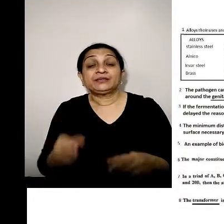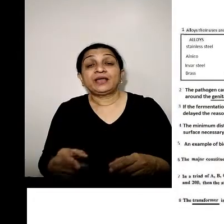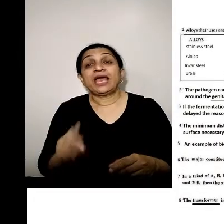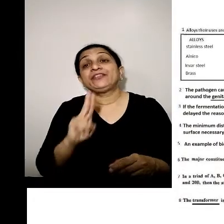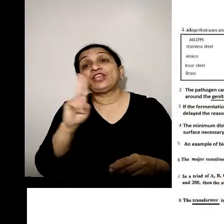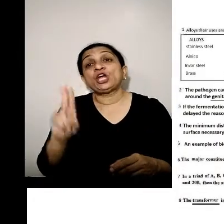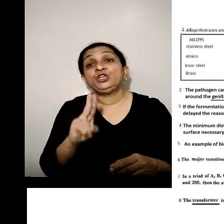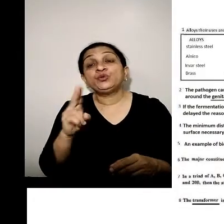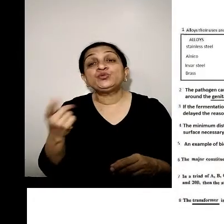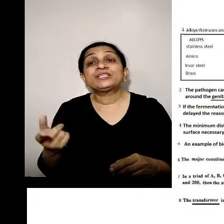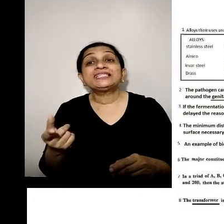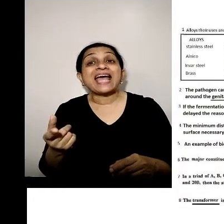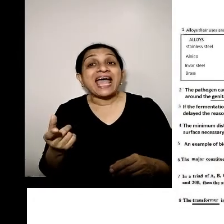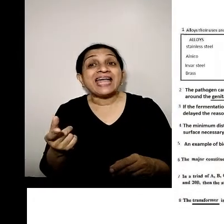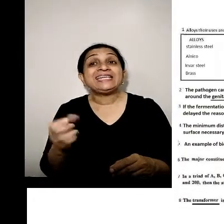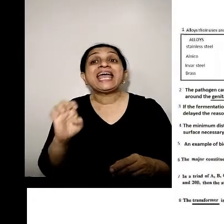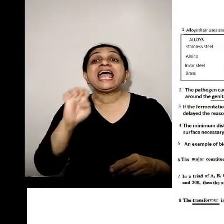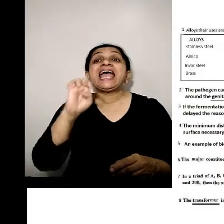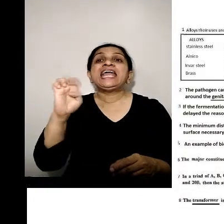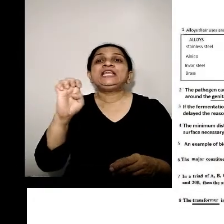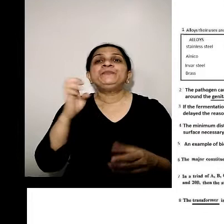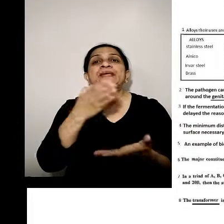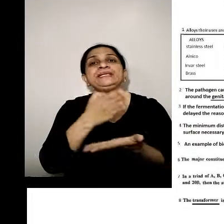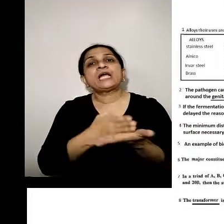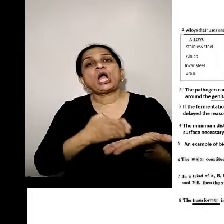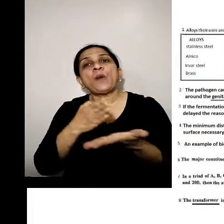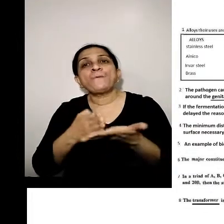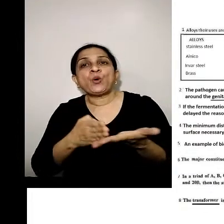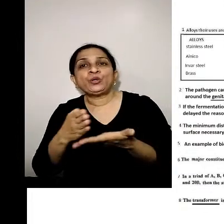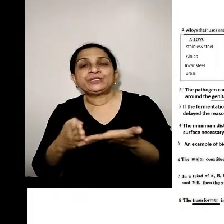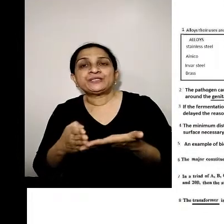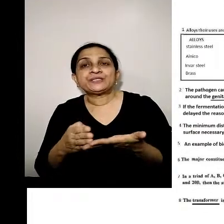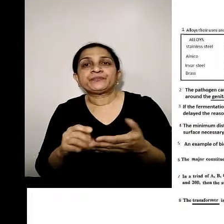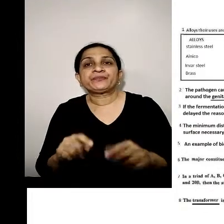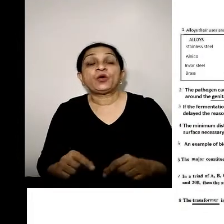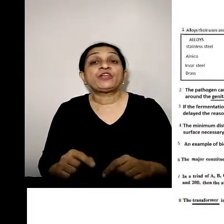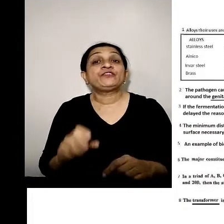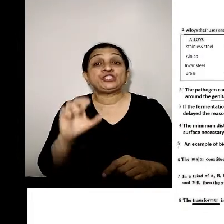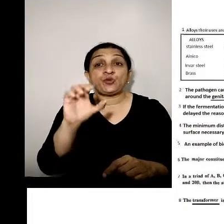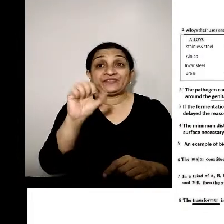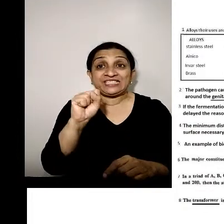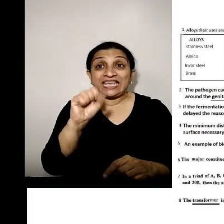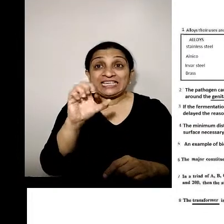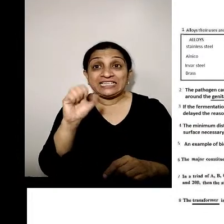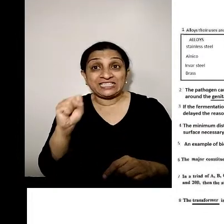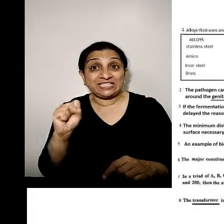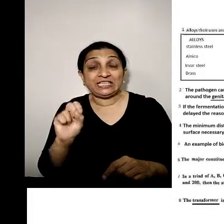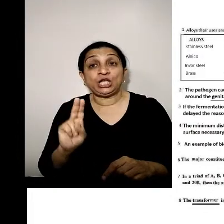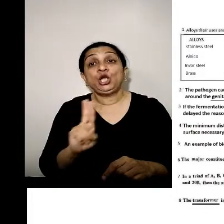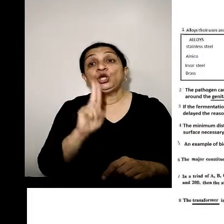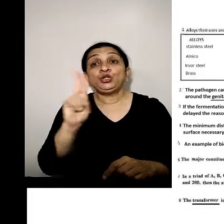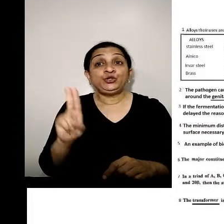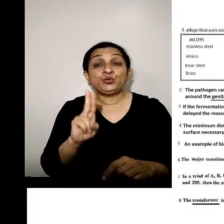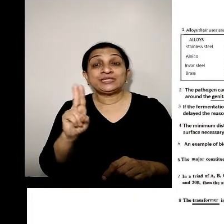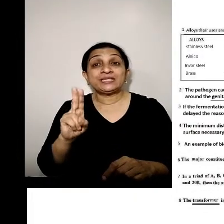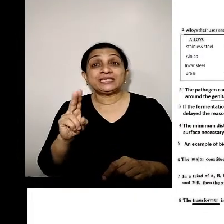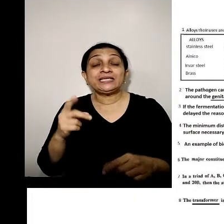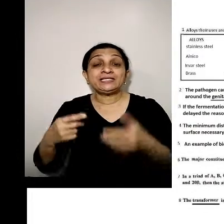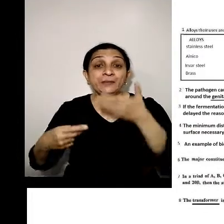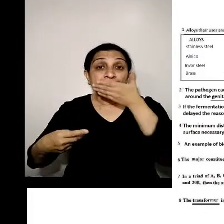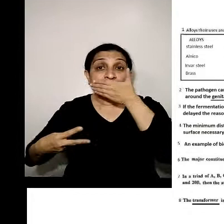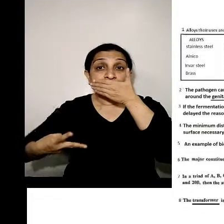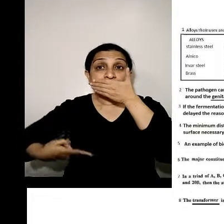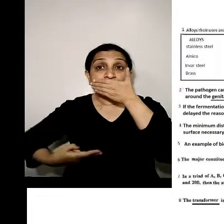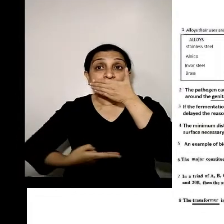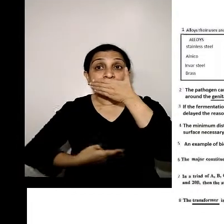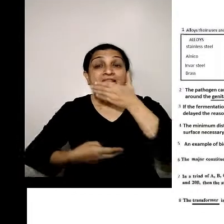alloys at their uses and element components. Okay, first you have stainless steel. Uses